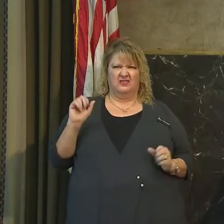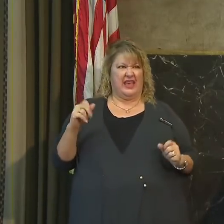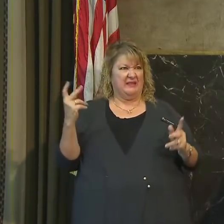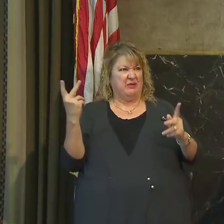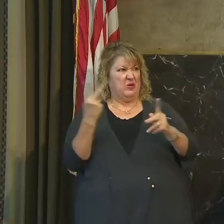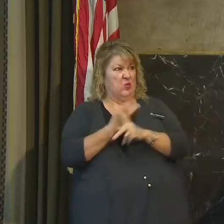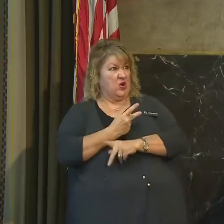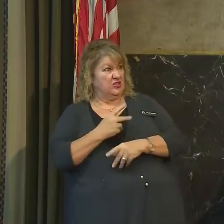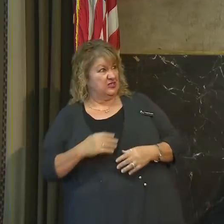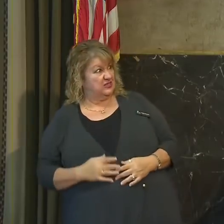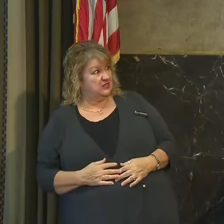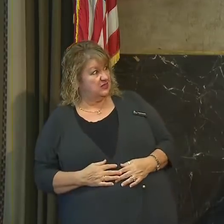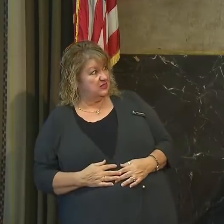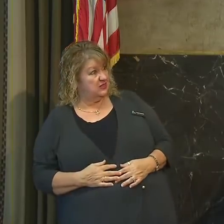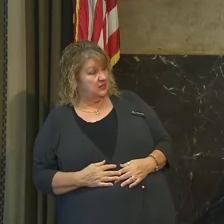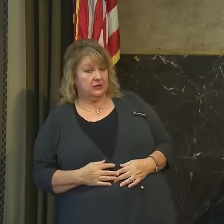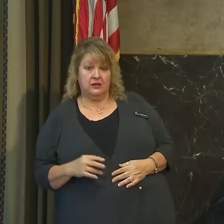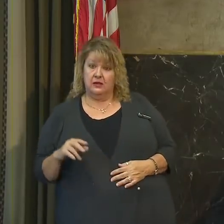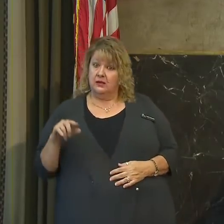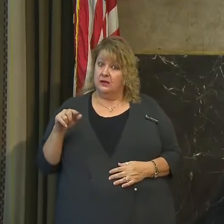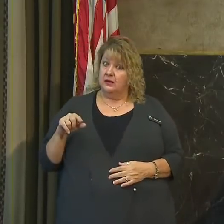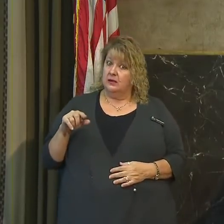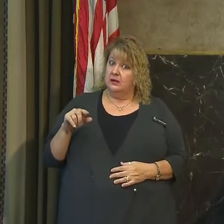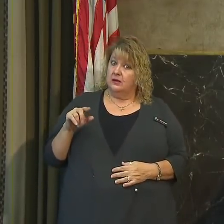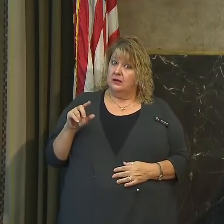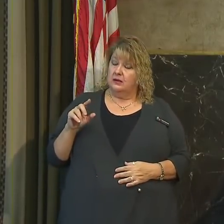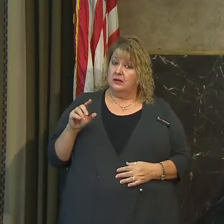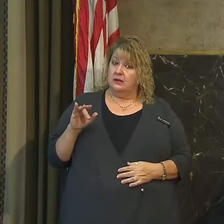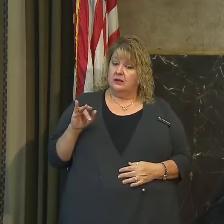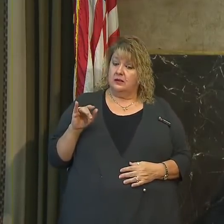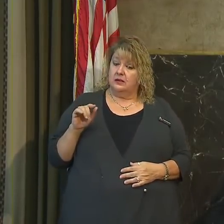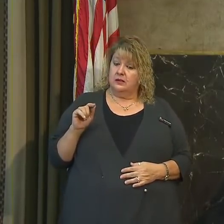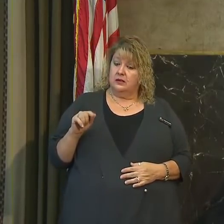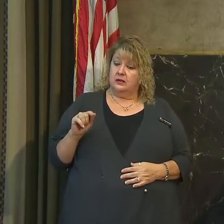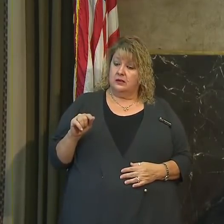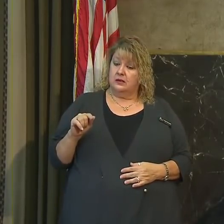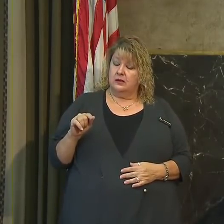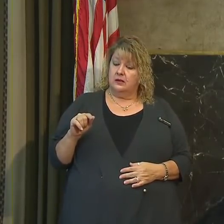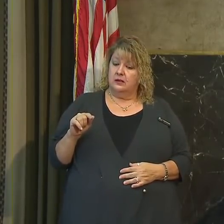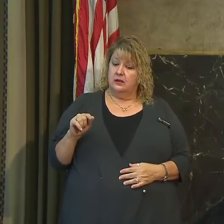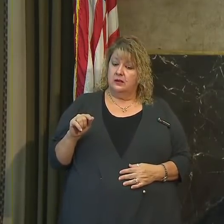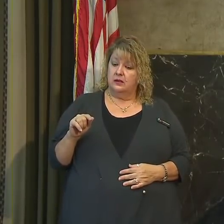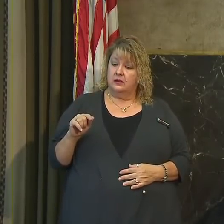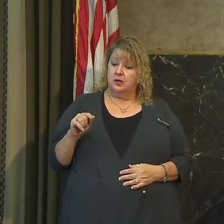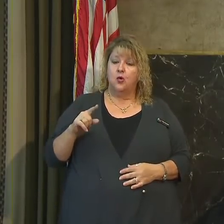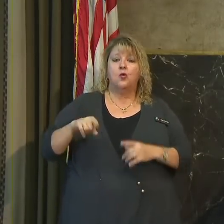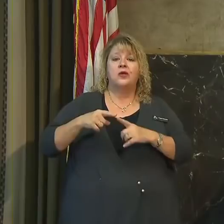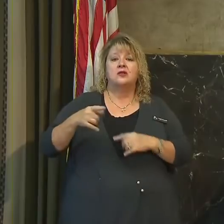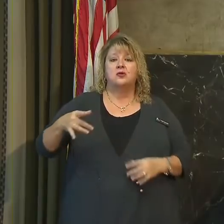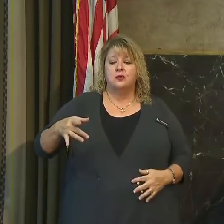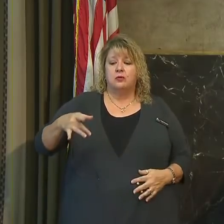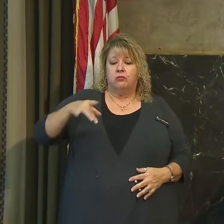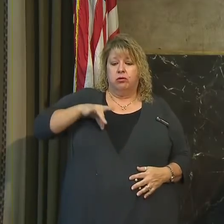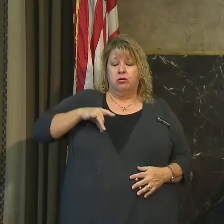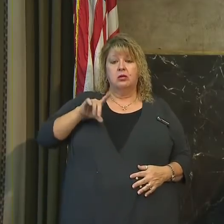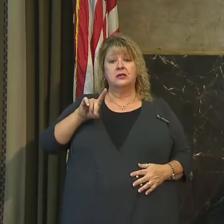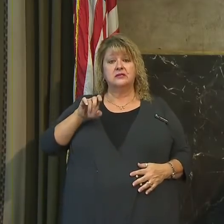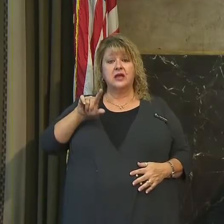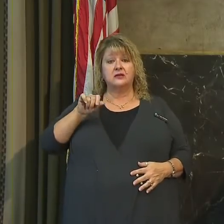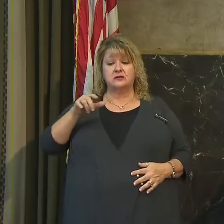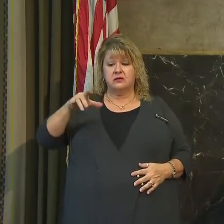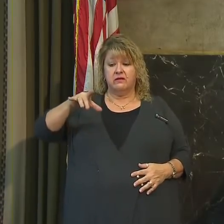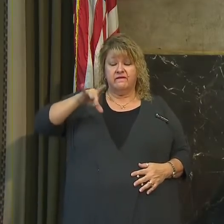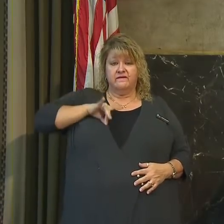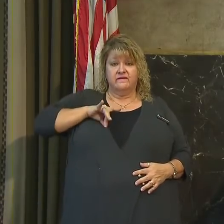worse, because indications are the viral load that you get from infection from the Delta